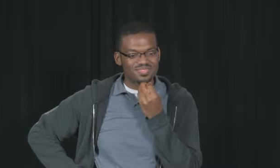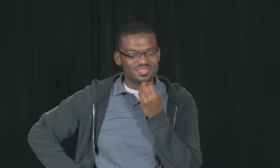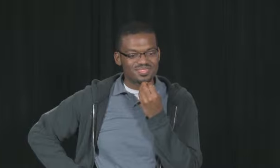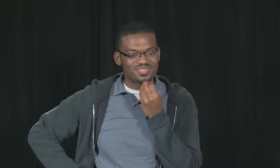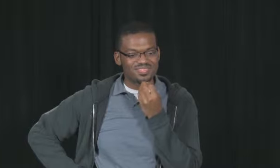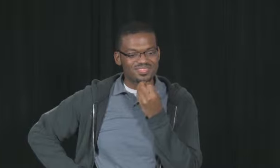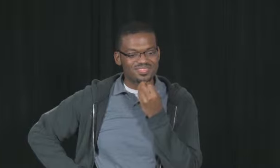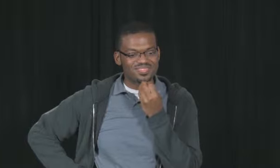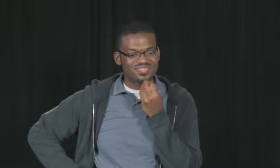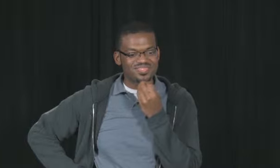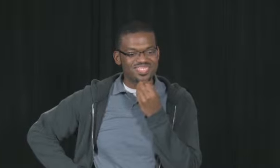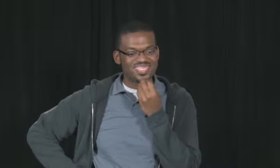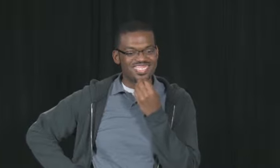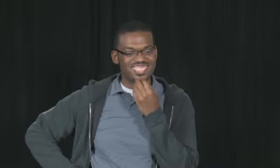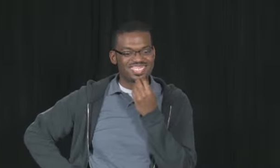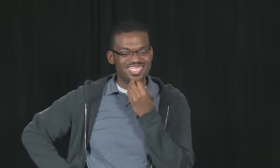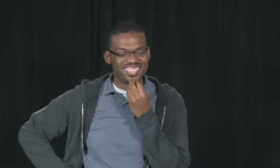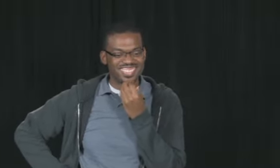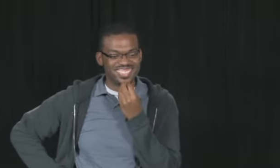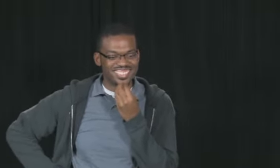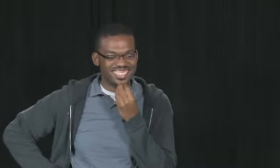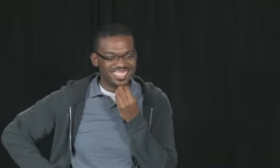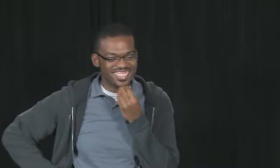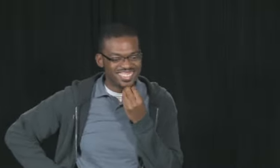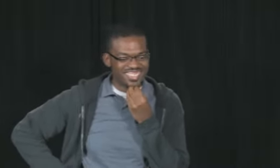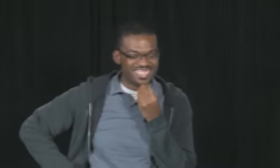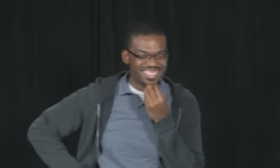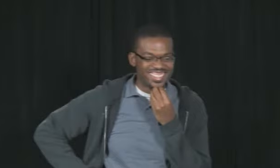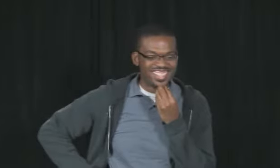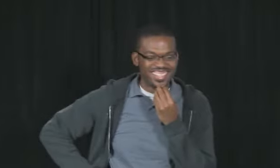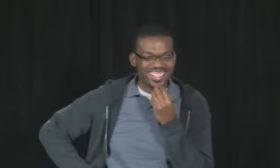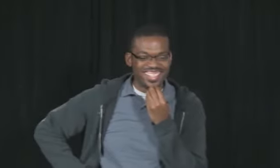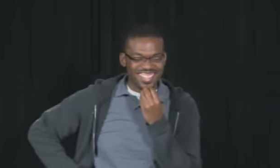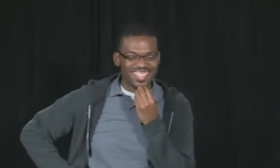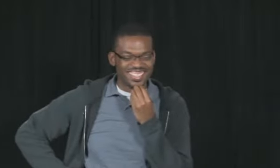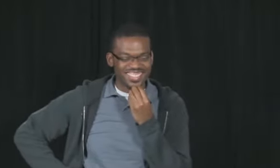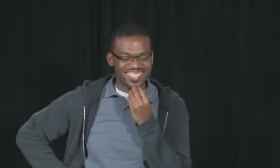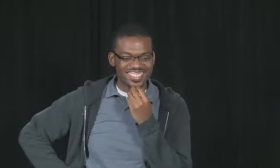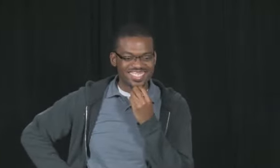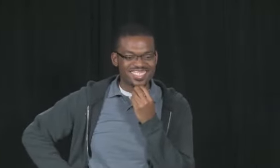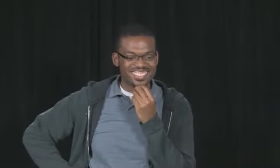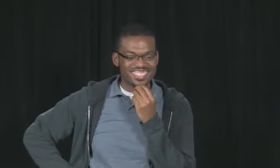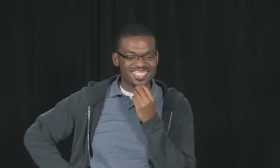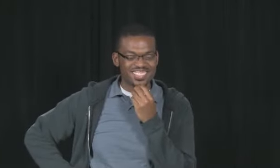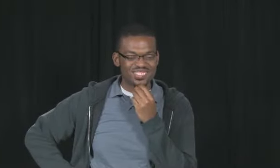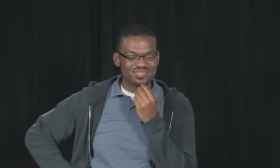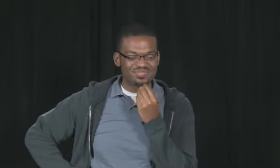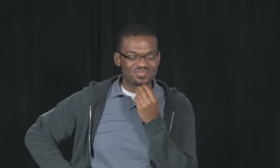just fantastic. Right? And then the next guy goes on and on and on. And then comes to you, and this